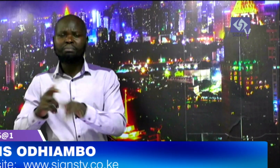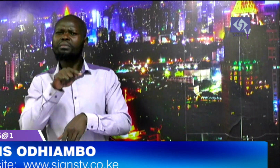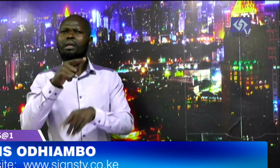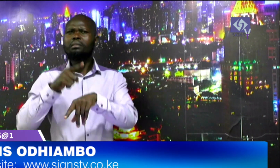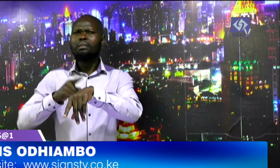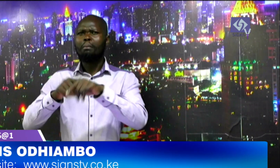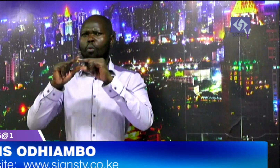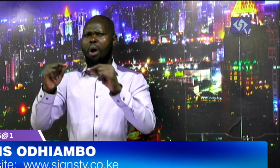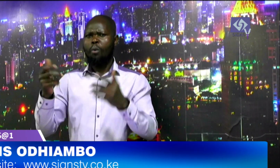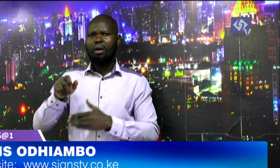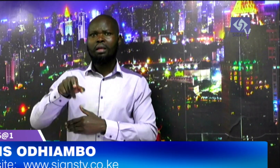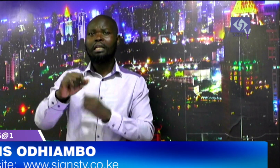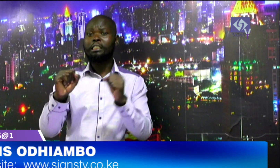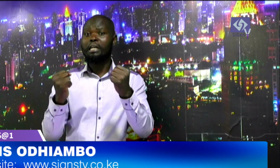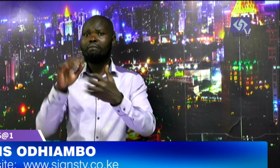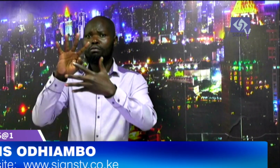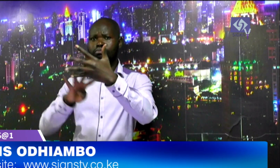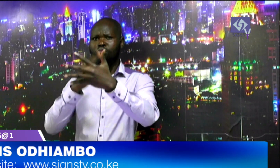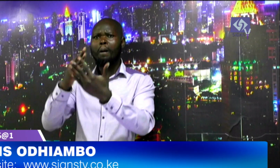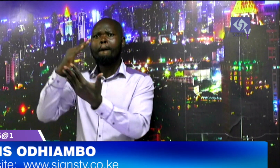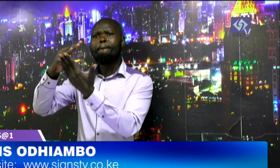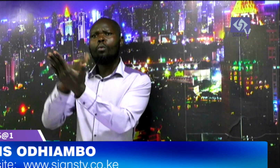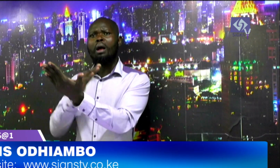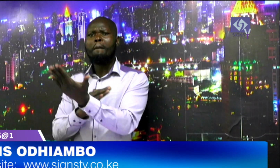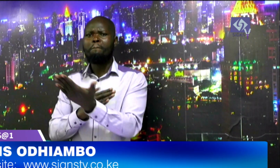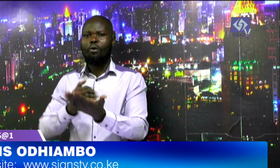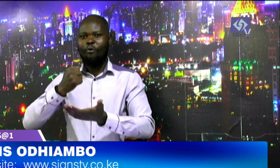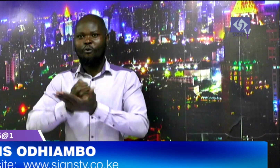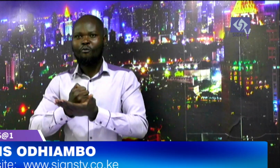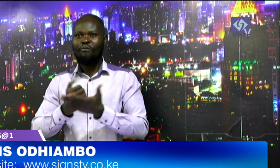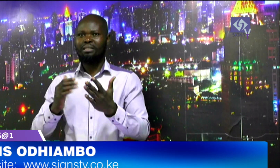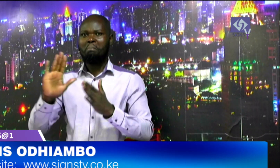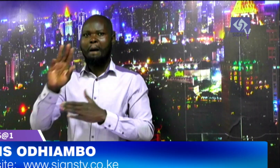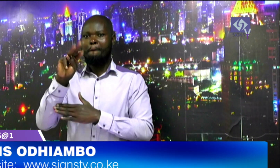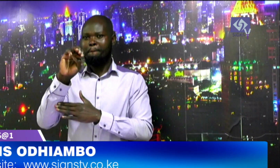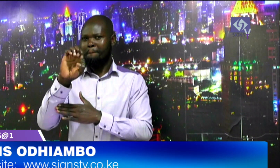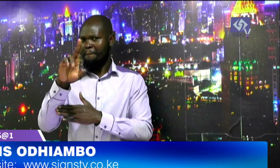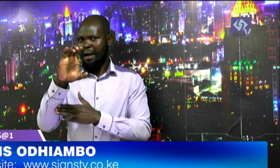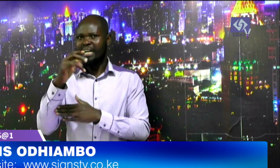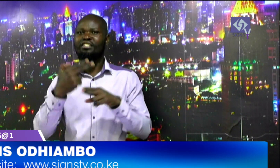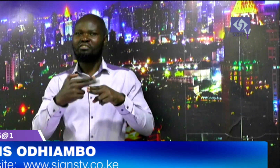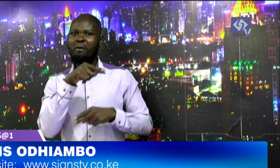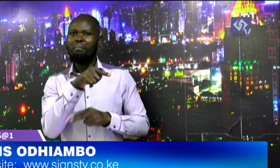farming. According to Seed Savers Network Program Officer Masi Ambani, organic